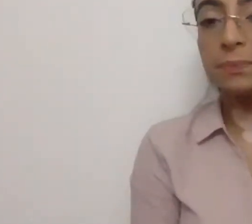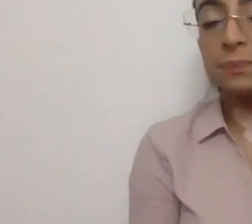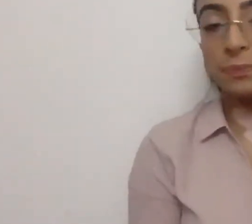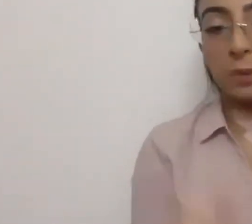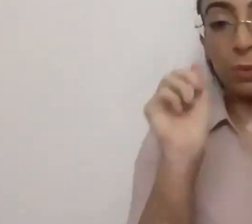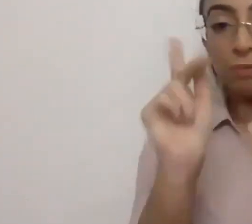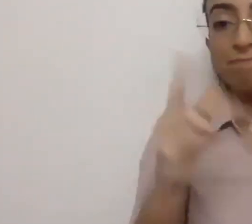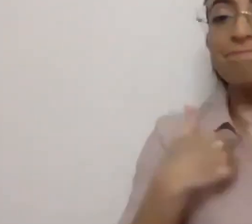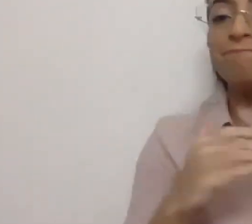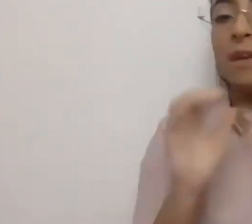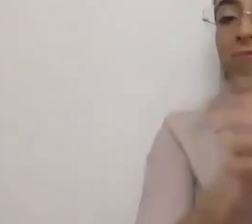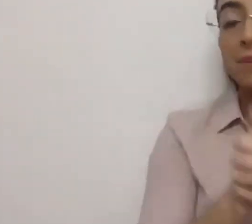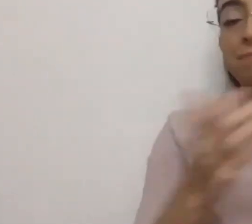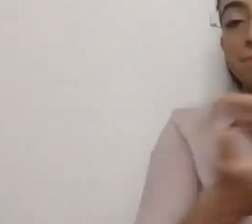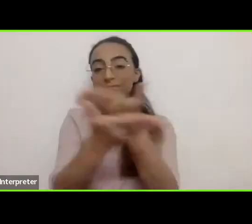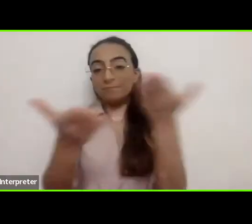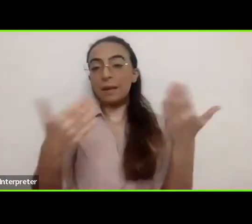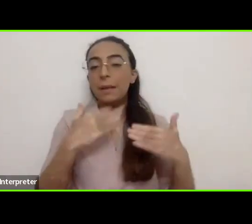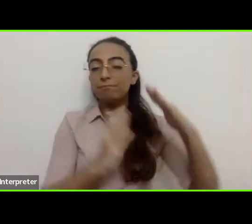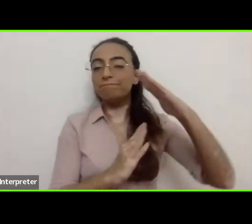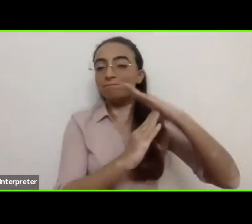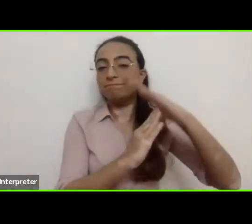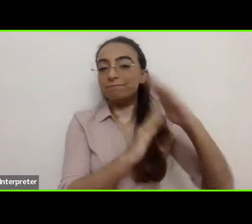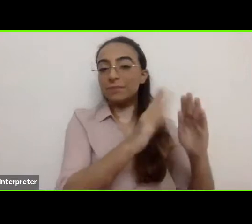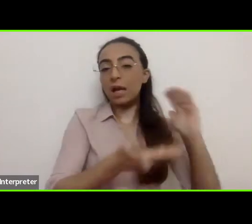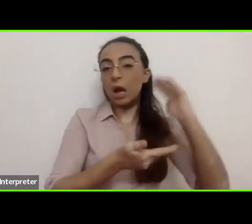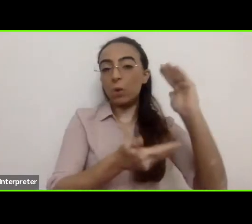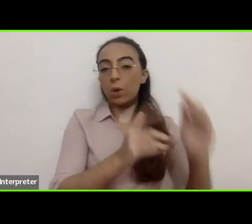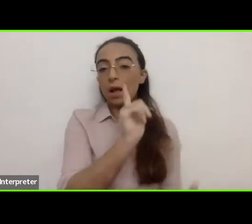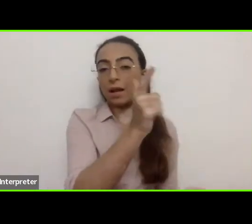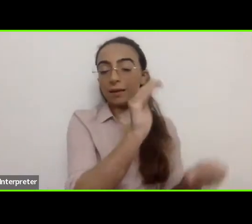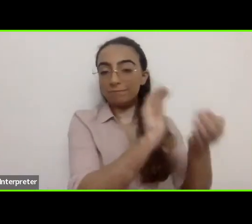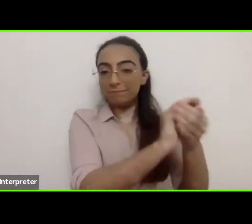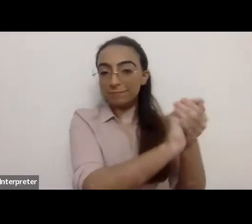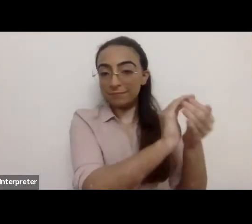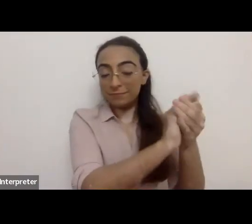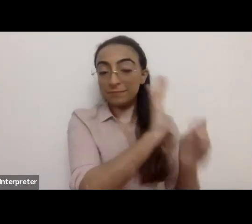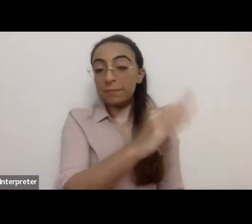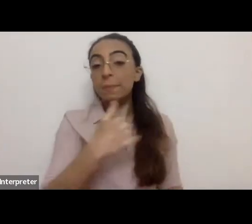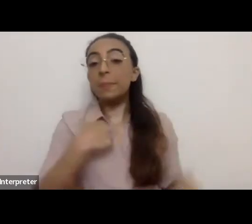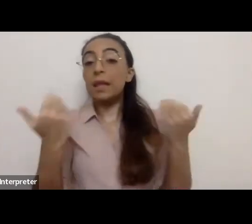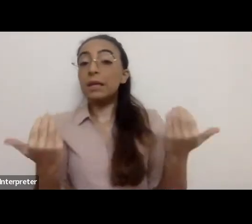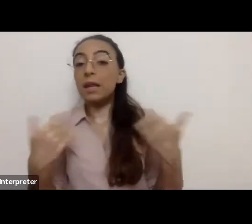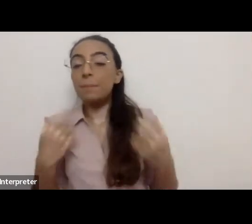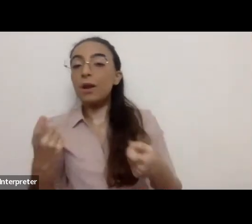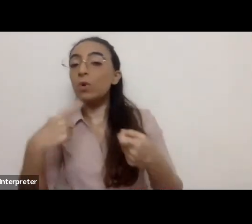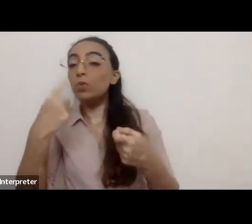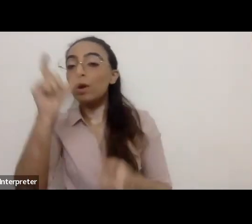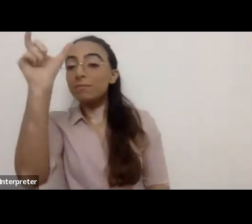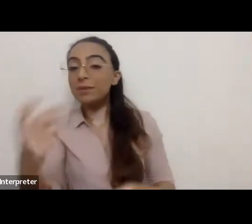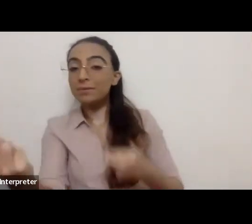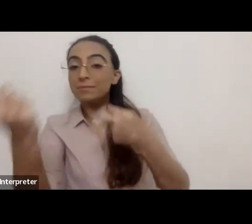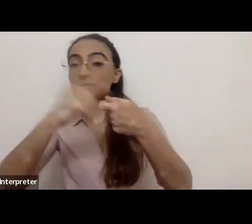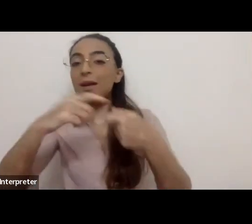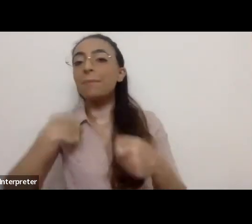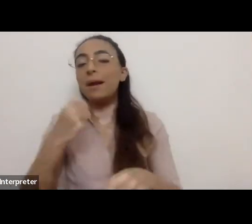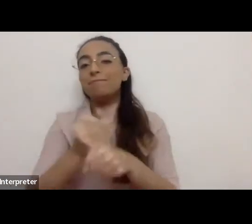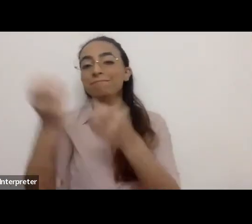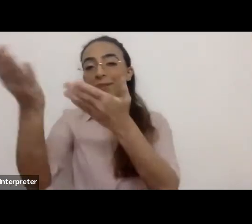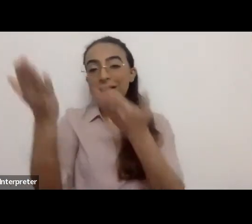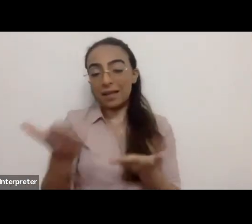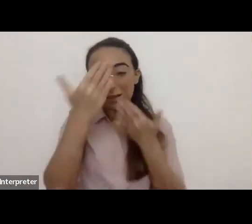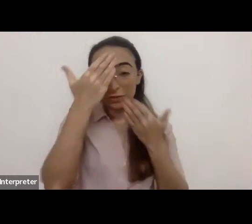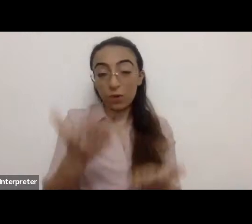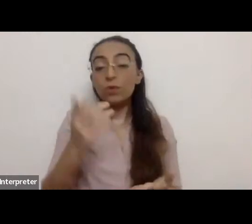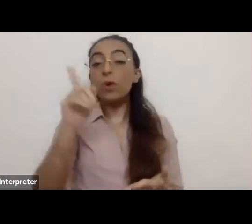Friends, we'll take a break from the award ceremony. We are now joined by our honorable guest of honor,